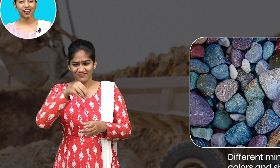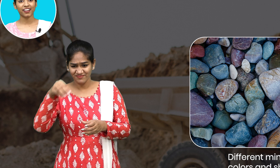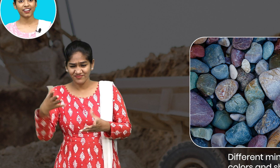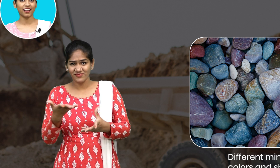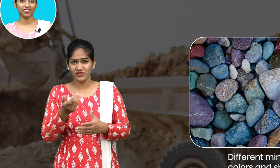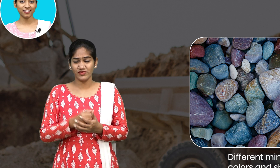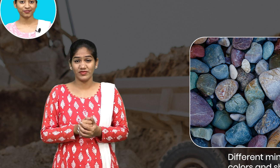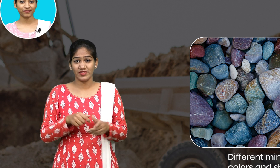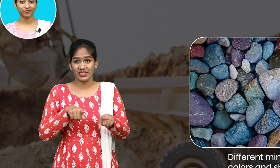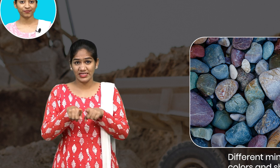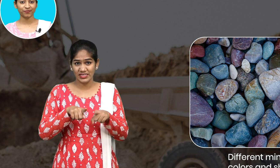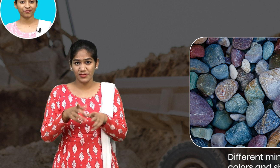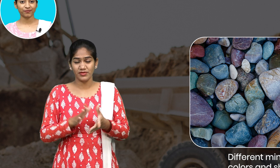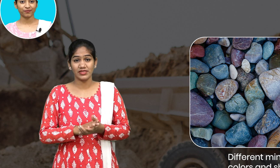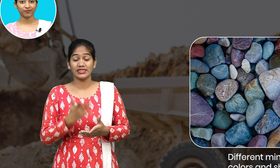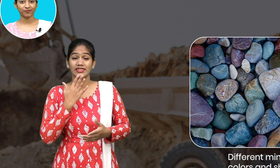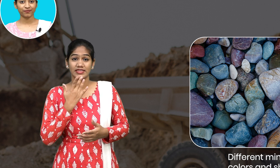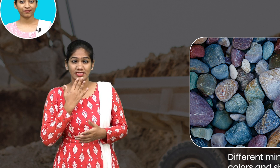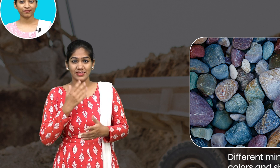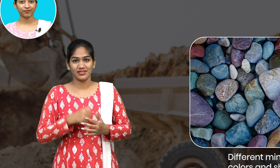as color,